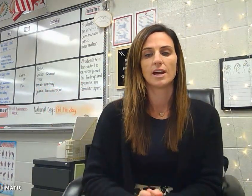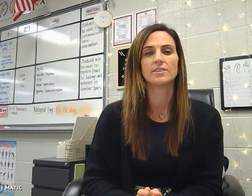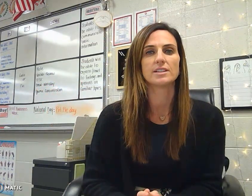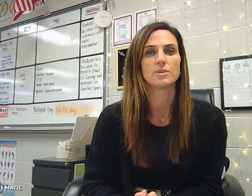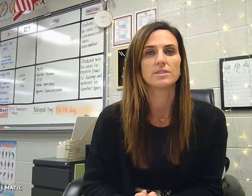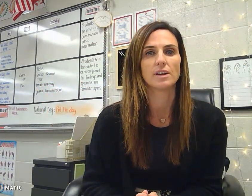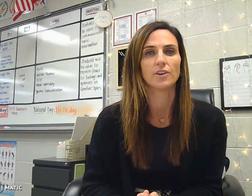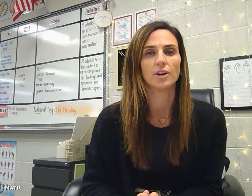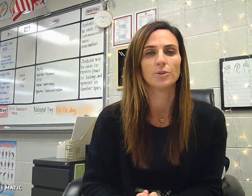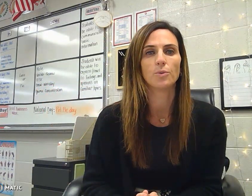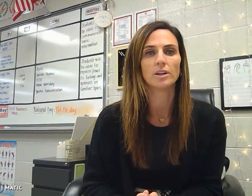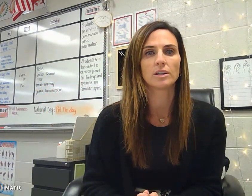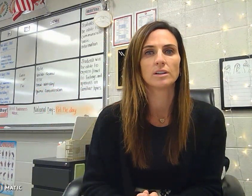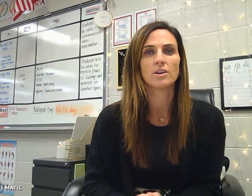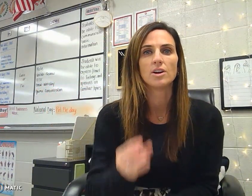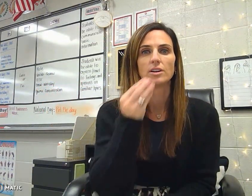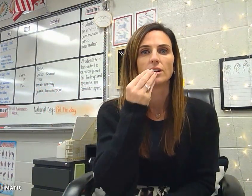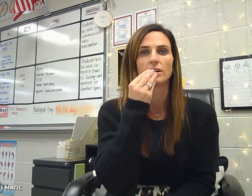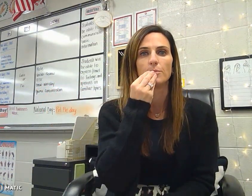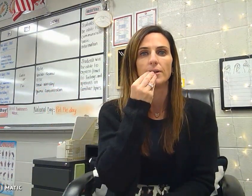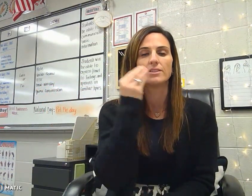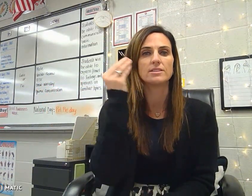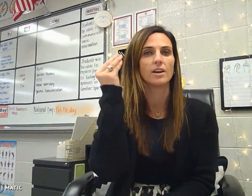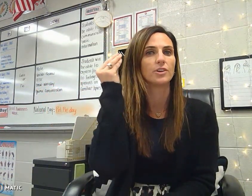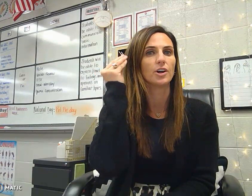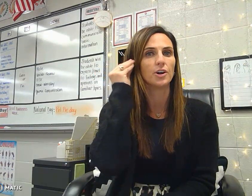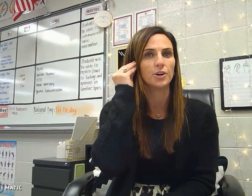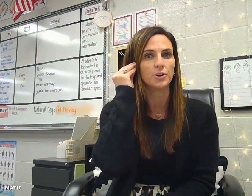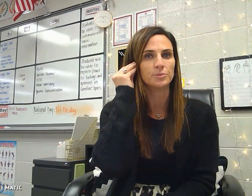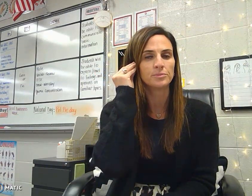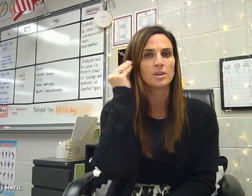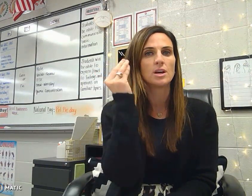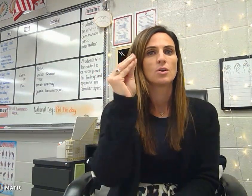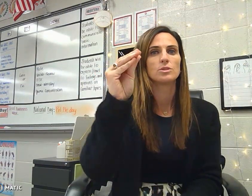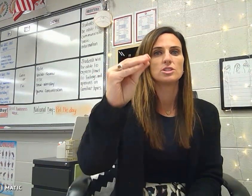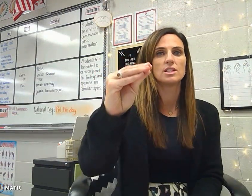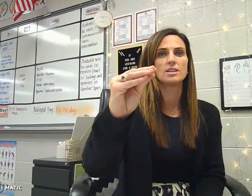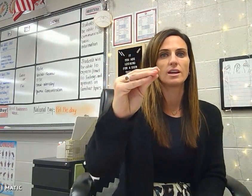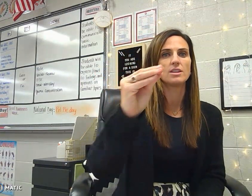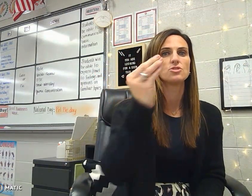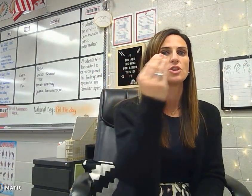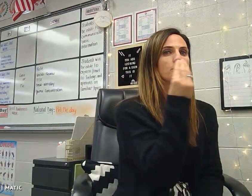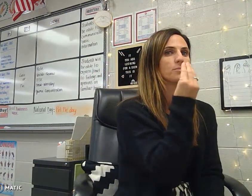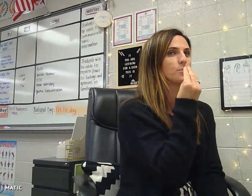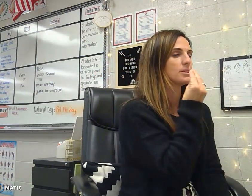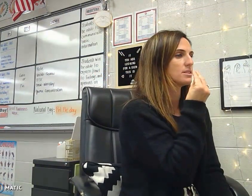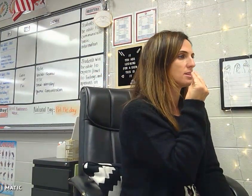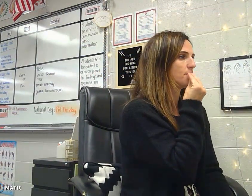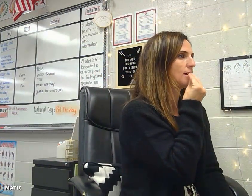And the last one, the sign for homework, you're going to combine the sign for home, which is a duck hand shape. You place it at the